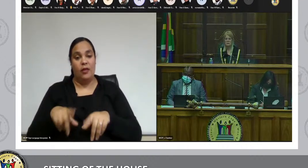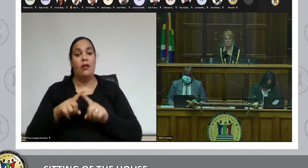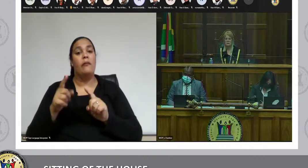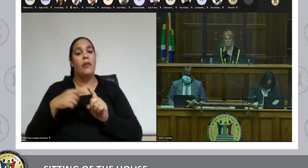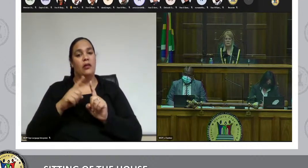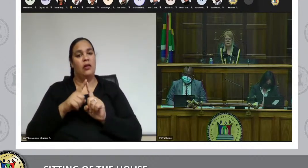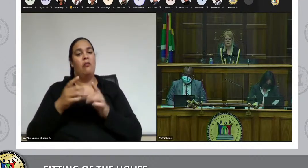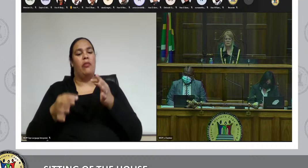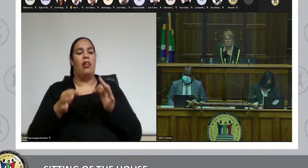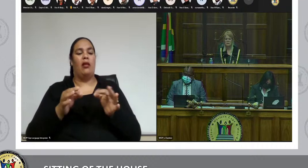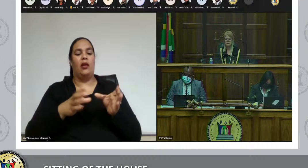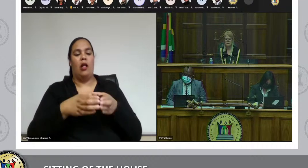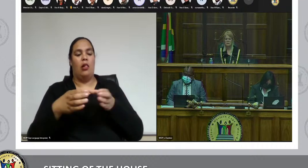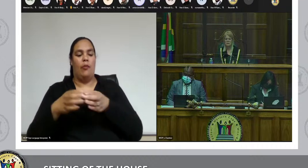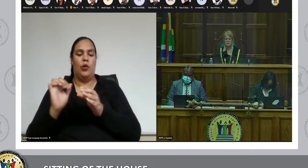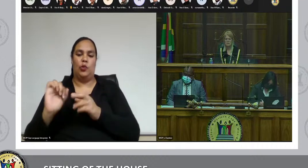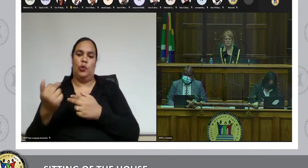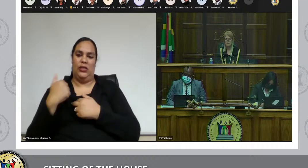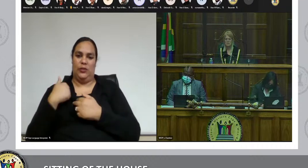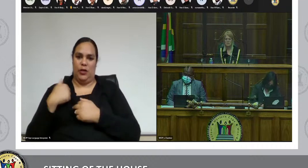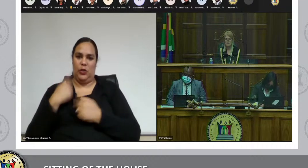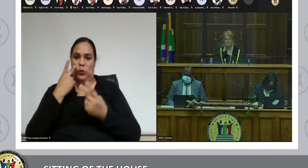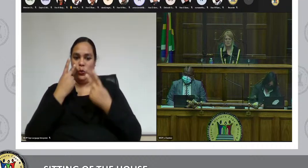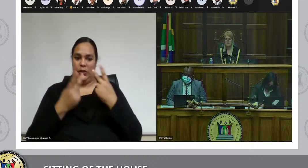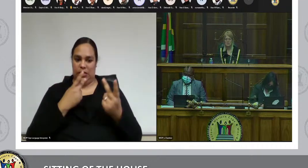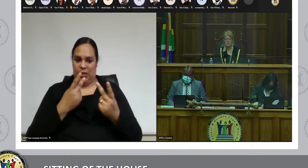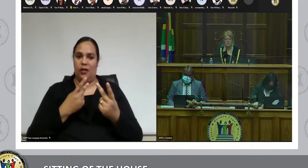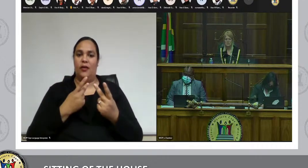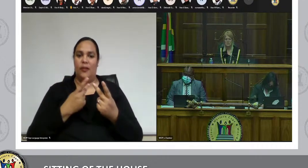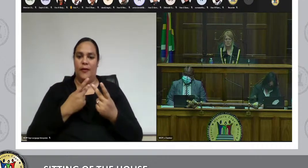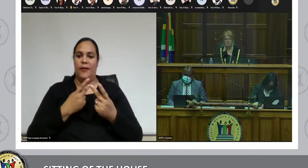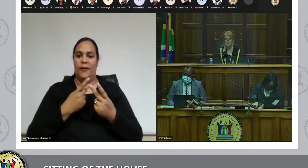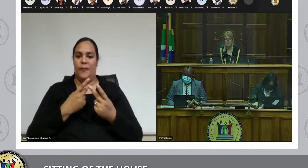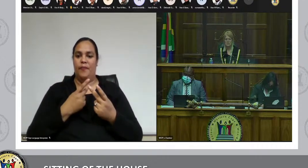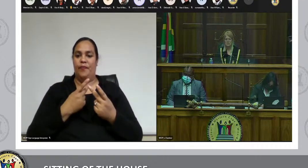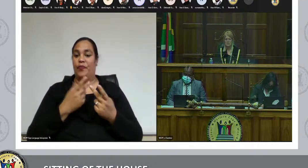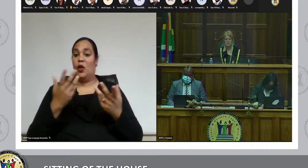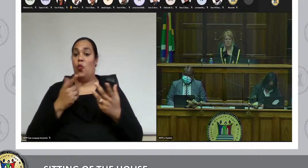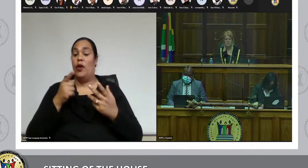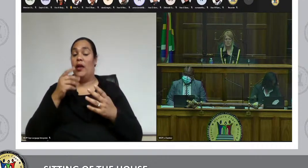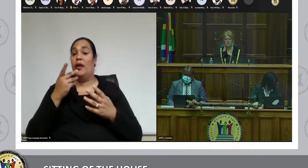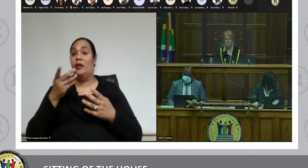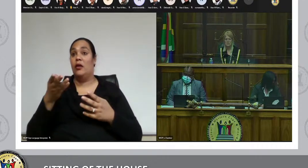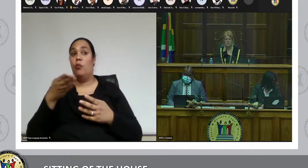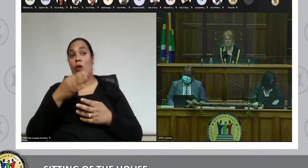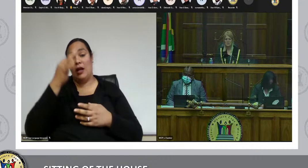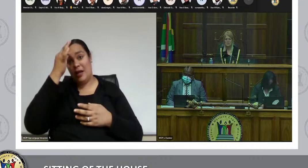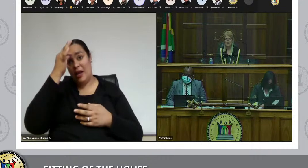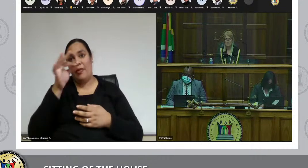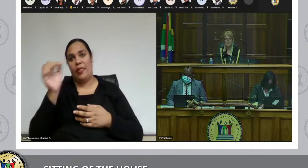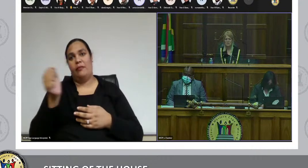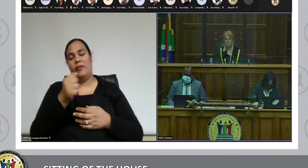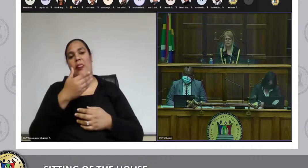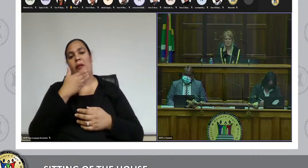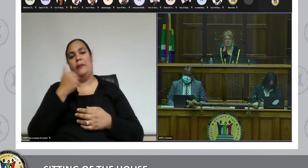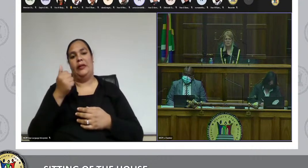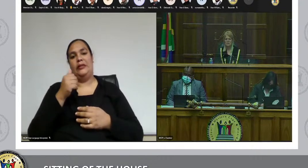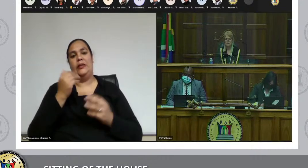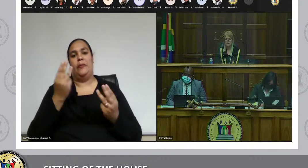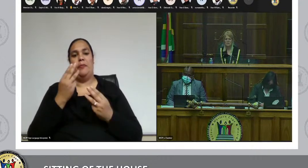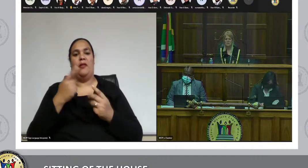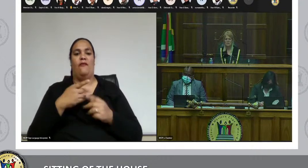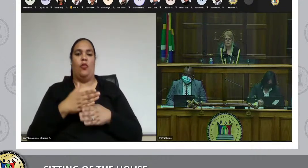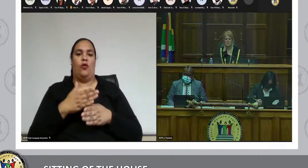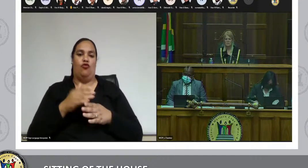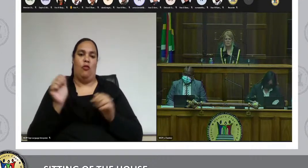all political parties' responsibility to see to that where they're in government, that they appoint the best people for the